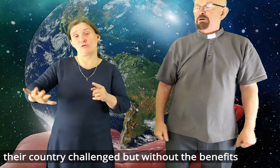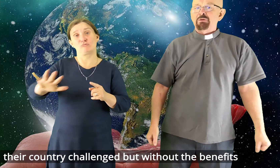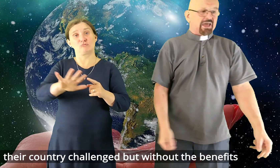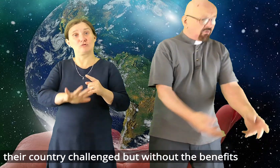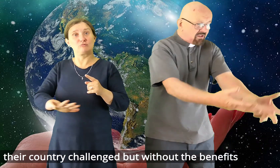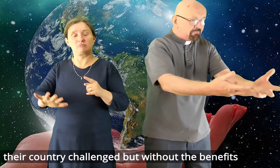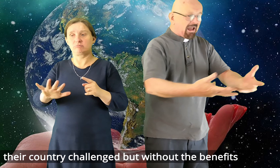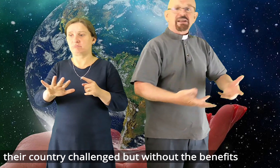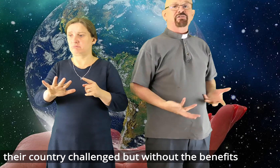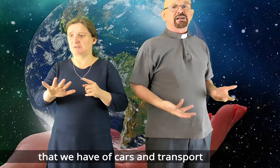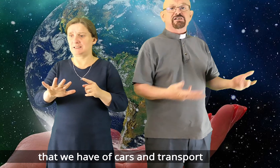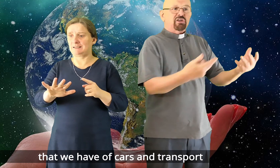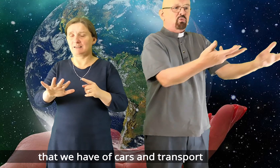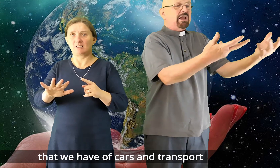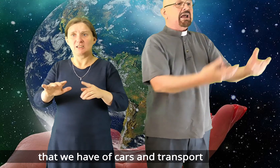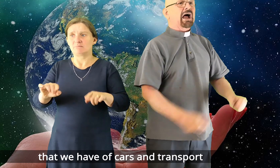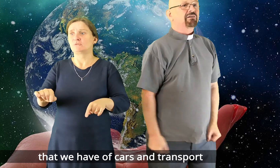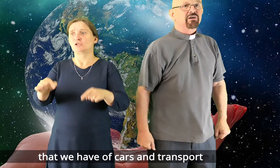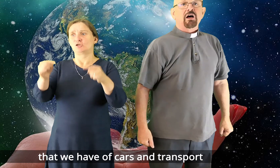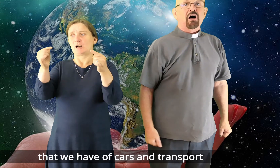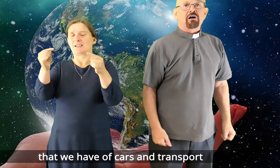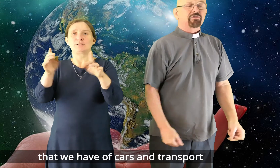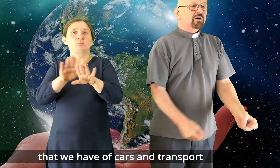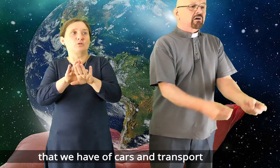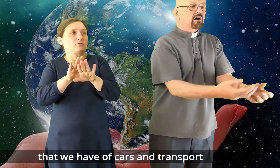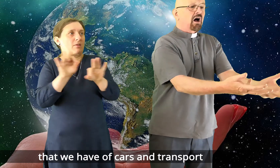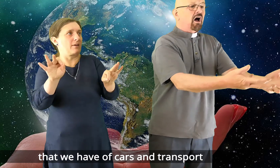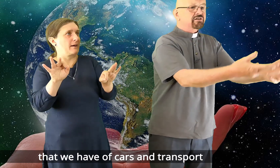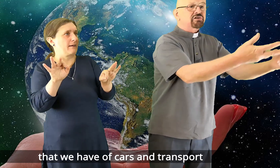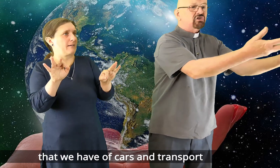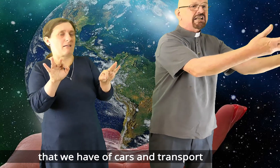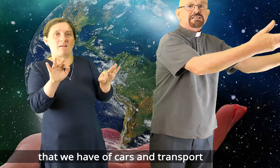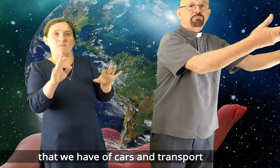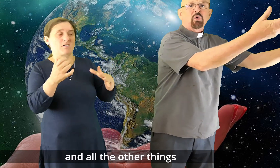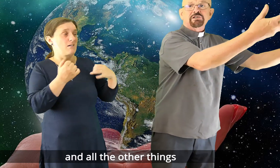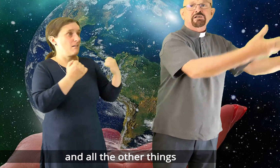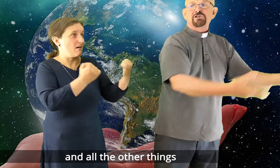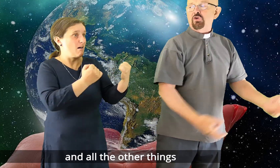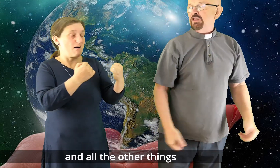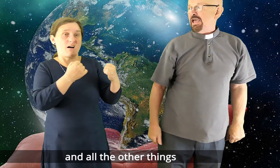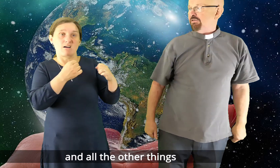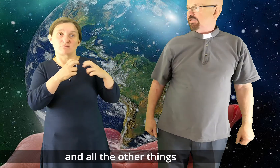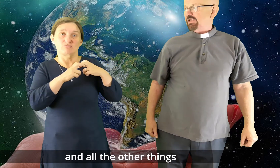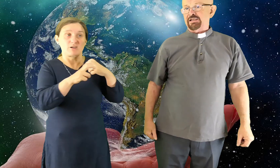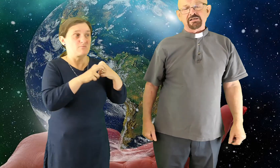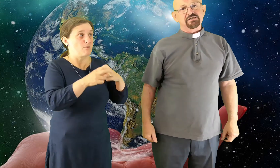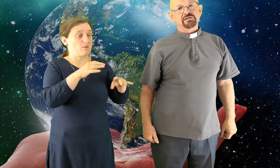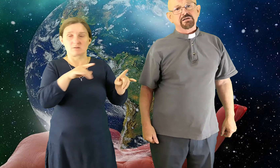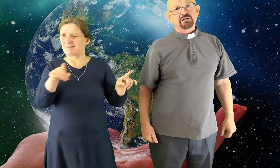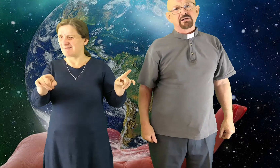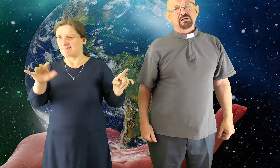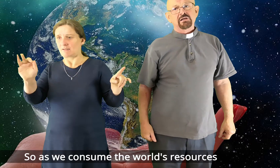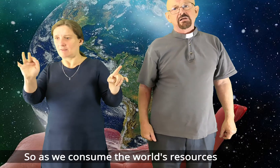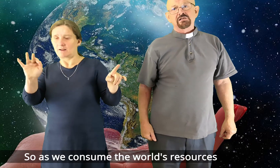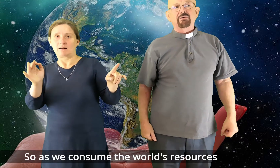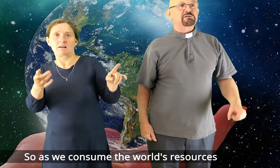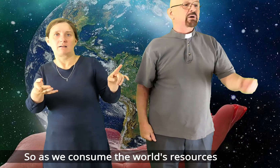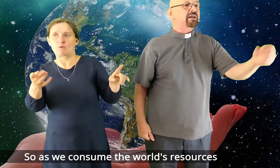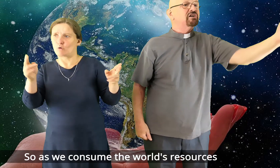without the benefits that we have of cars and transport and all the other things. So as we consume